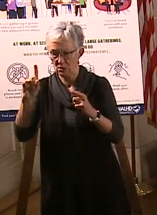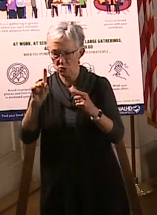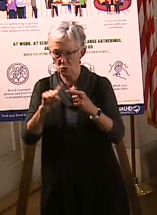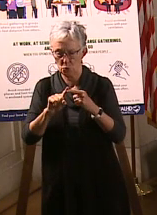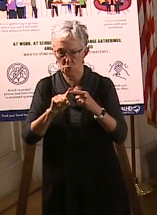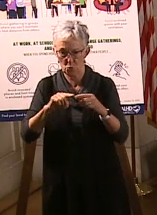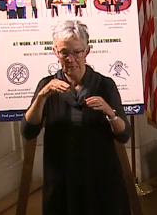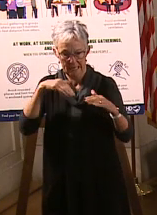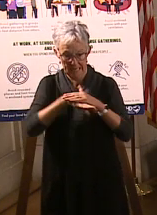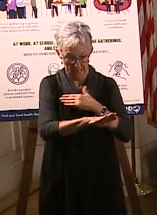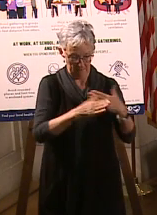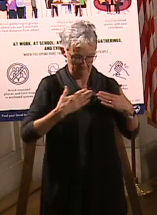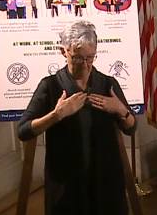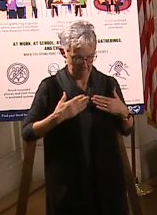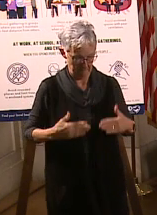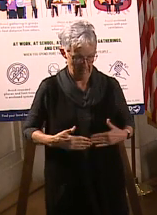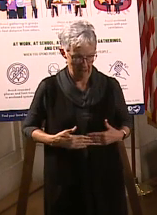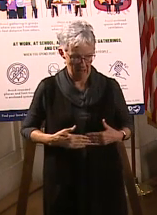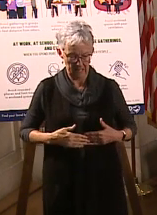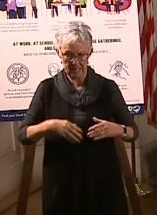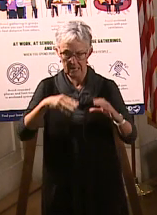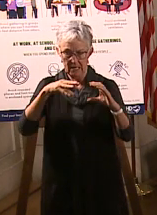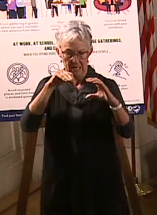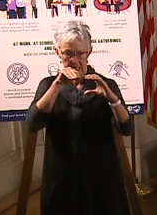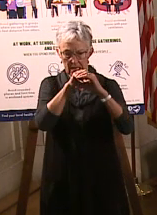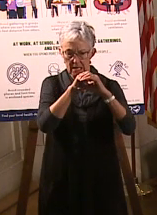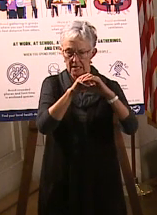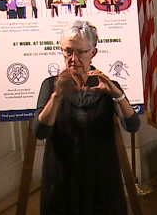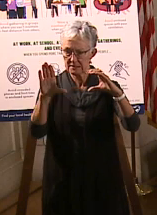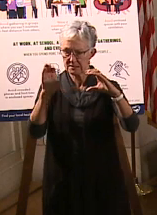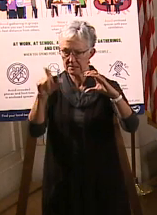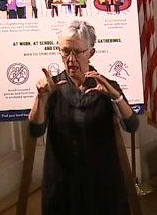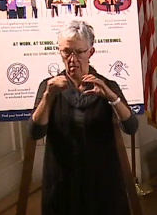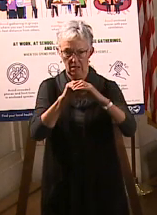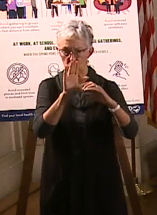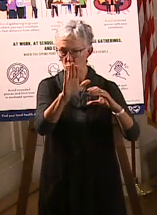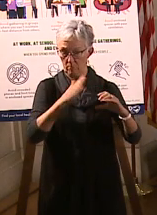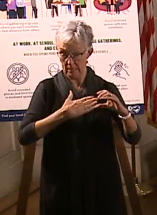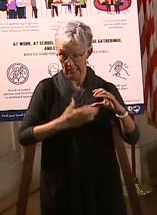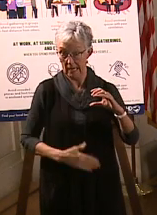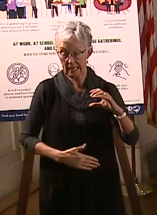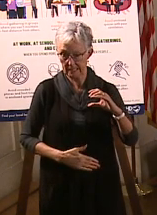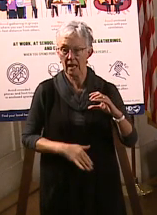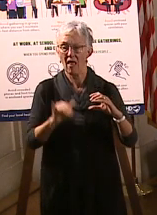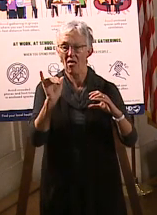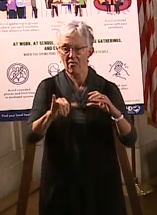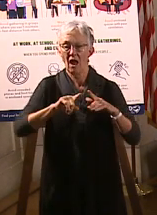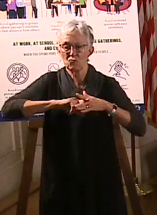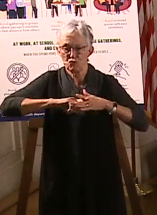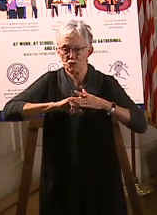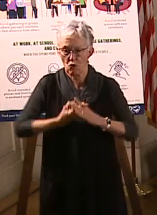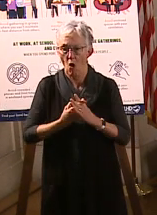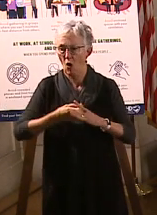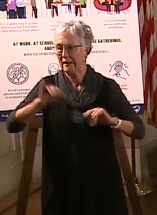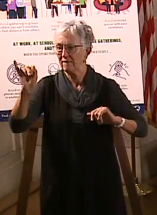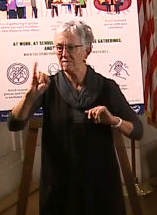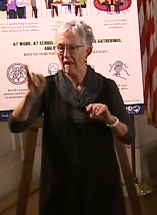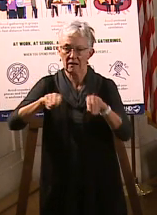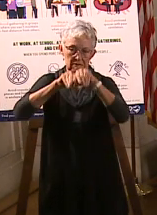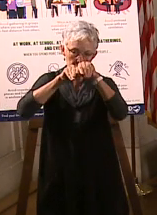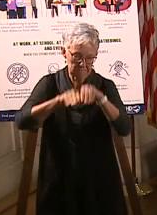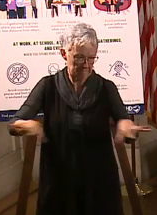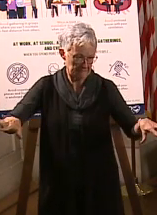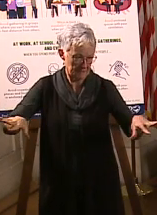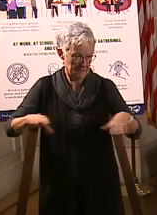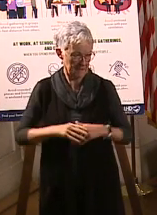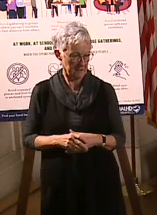cells and then cause an infection. So if you can see, the brown line is the membrane